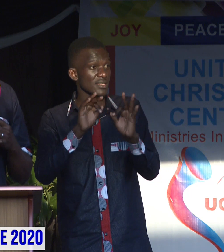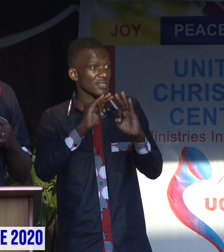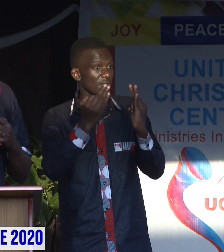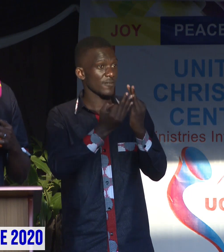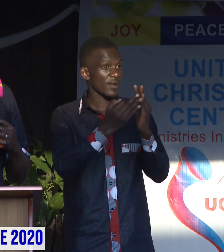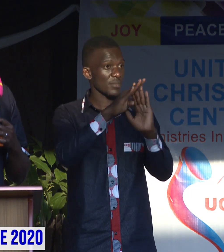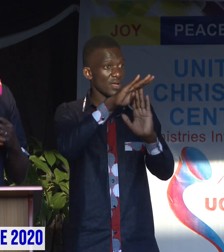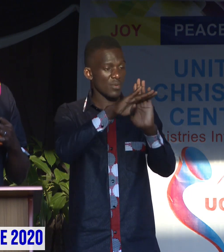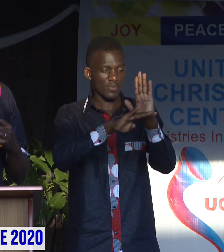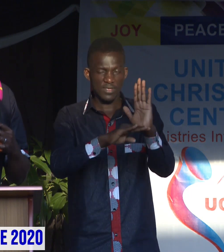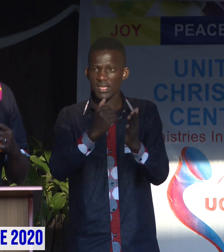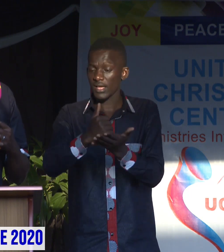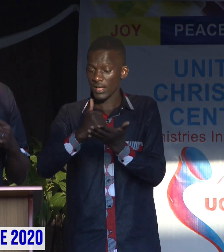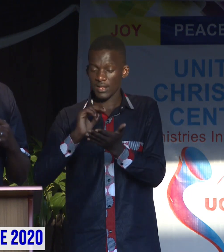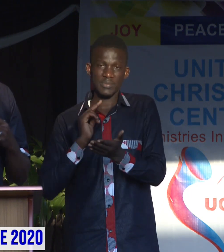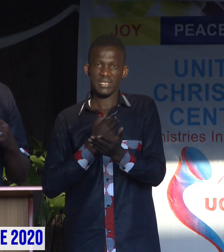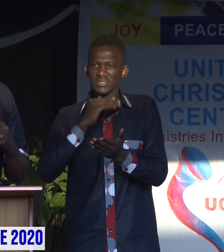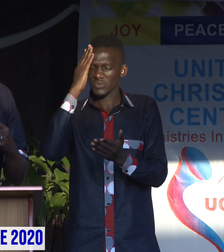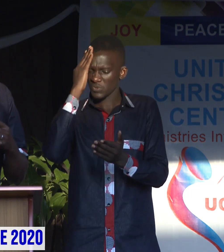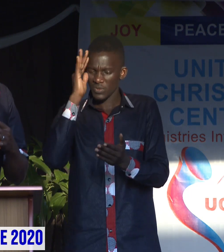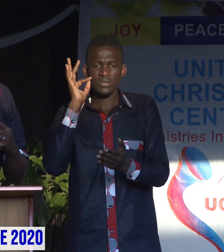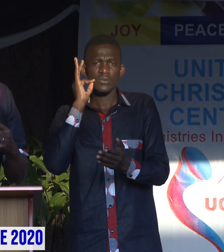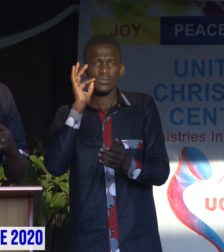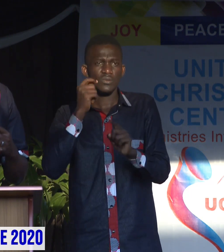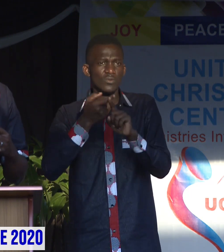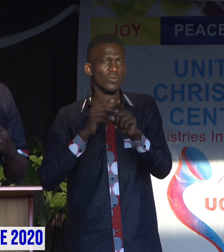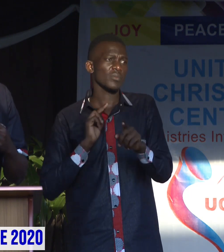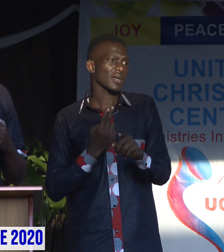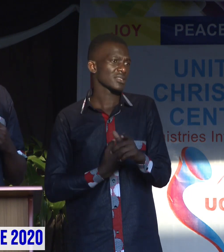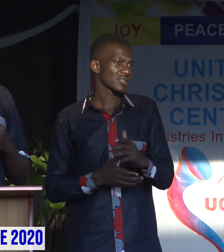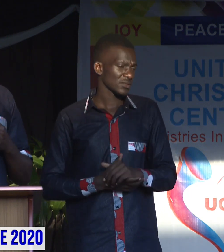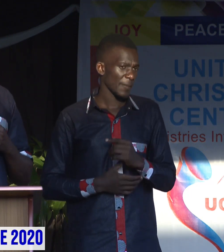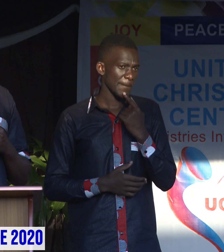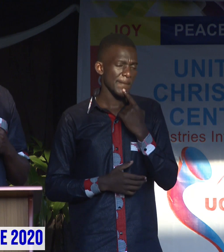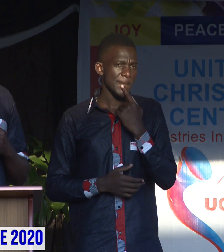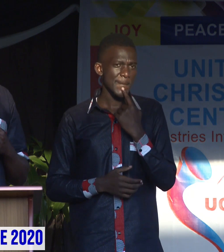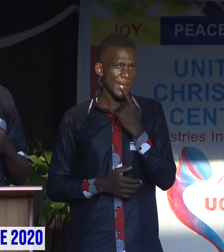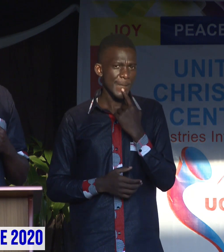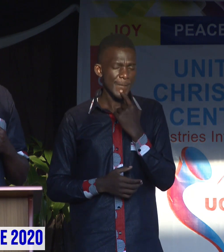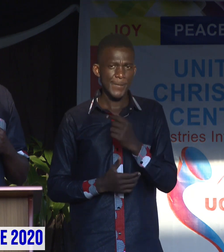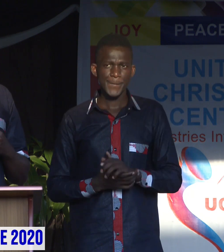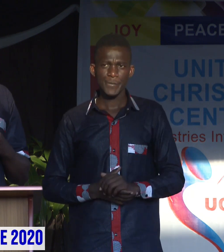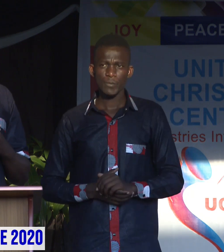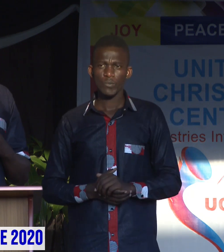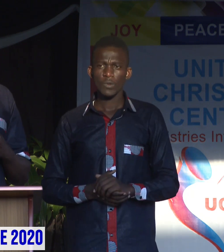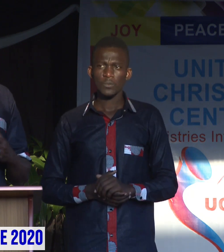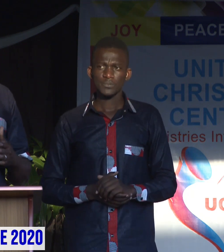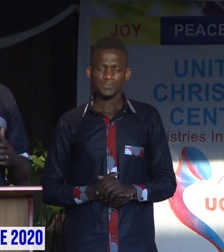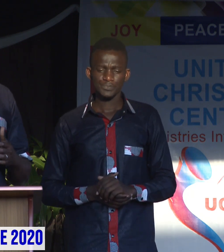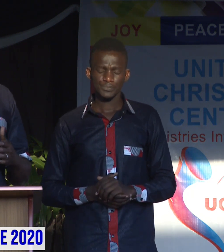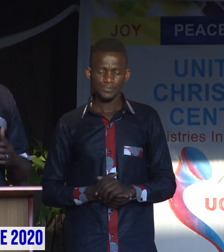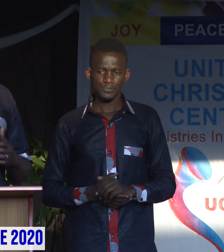has helped us to know the fruit that comes from very many people in this church. Family system yetu